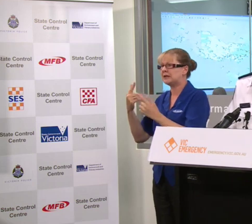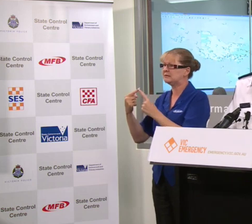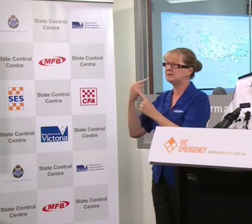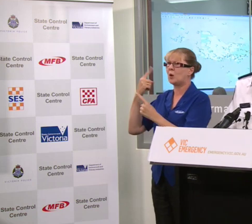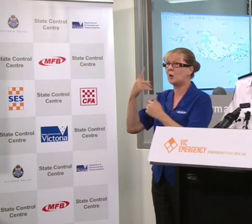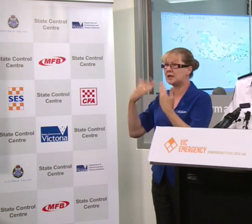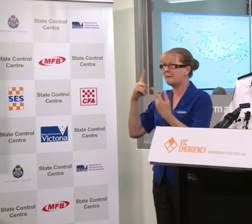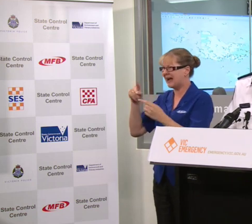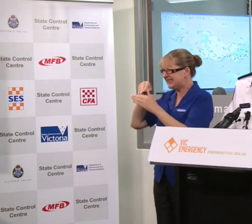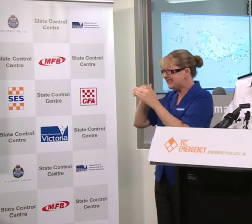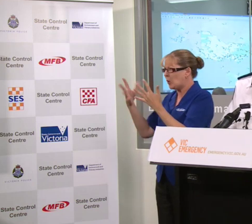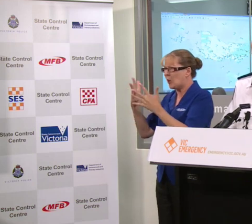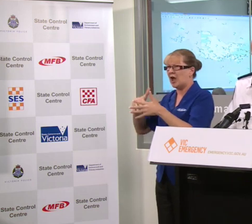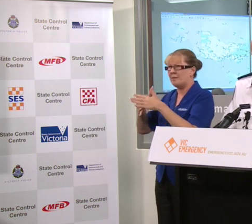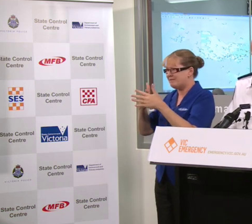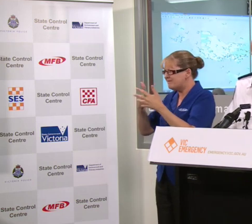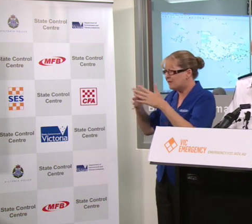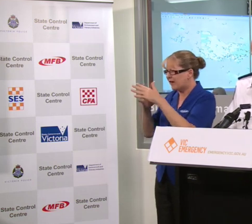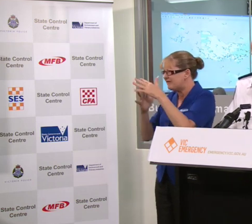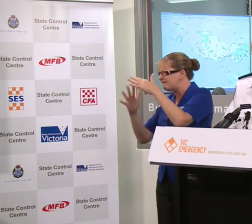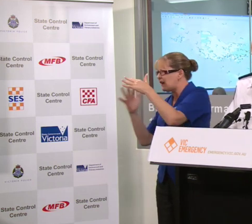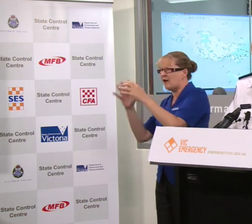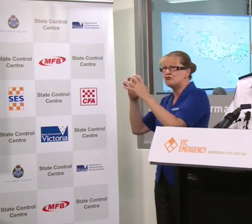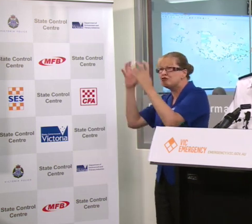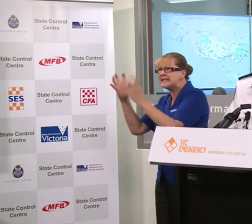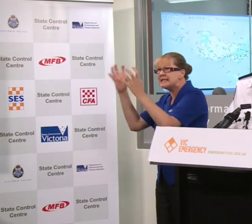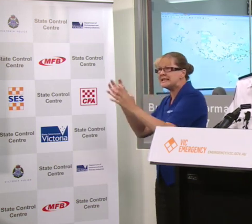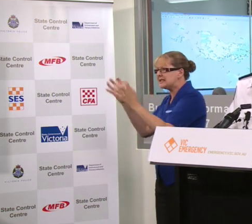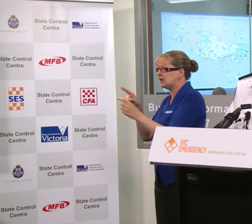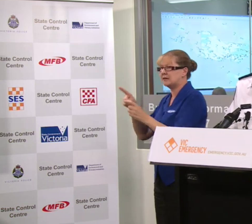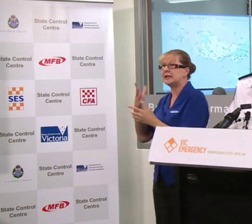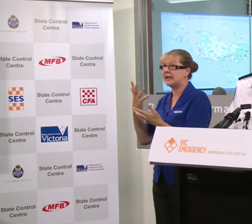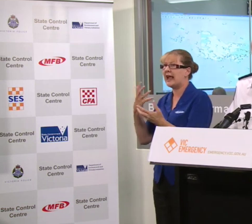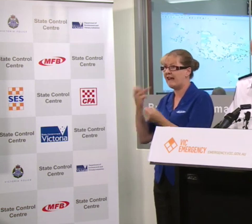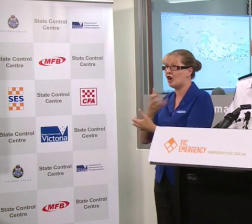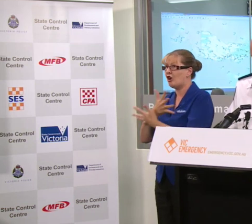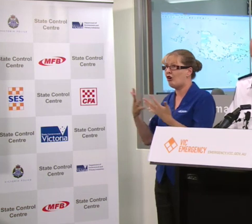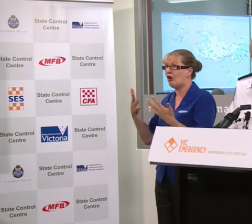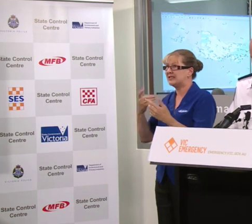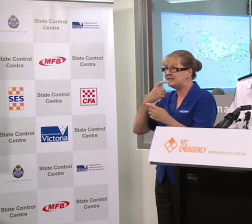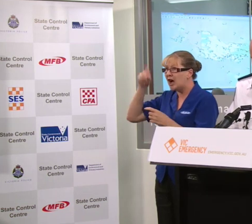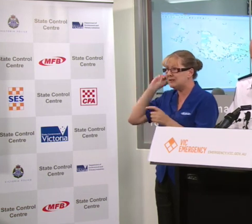in deep-seated forested areas. And for that reason, significant resources remain in East Gippsland.